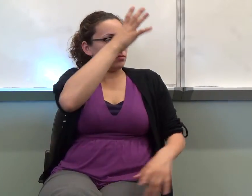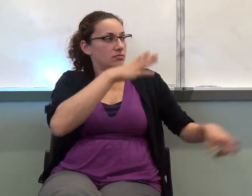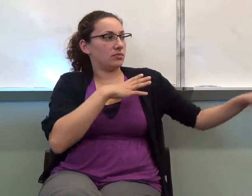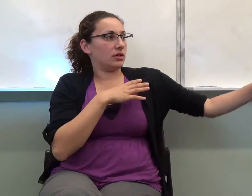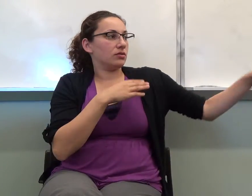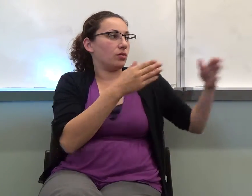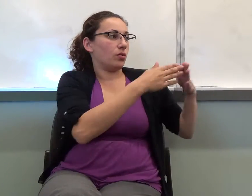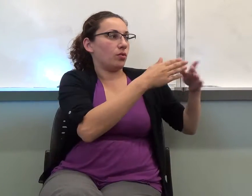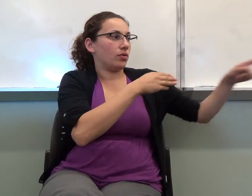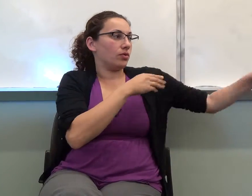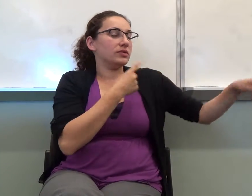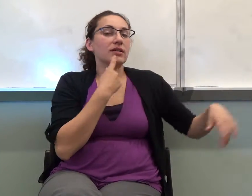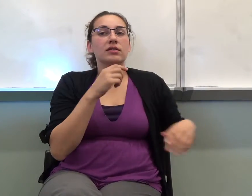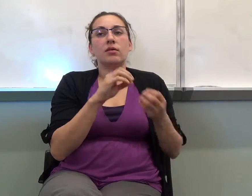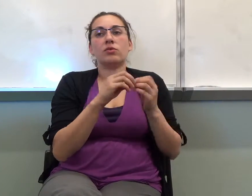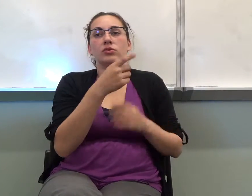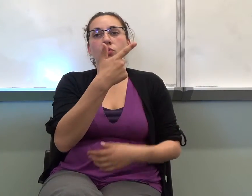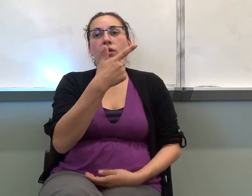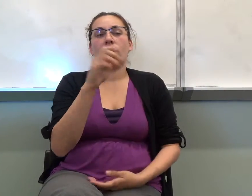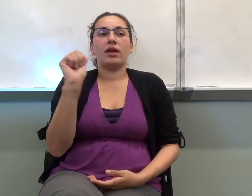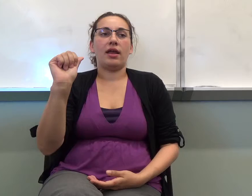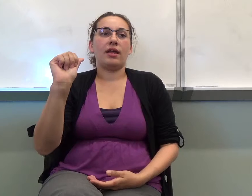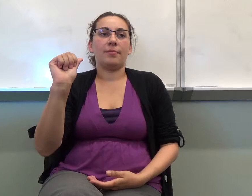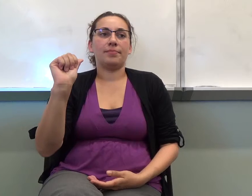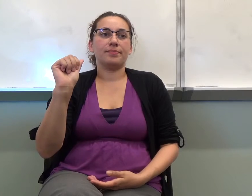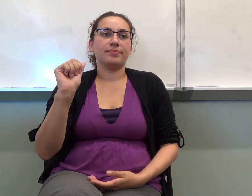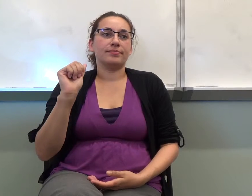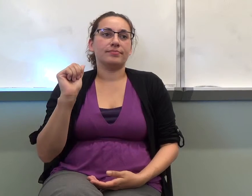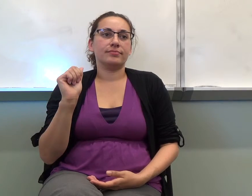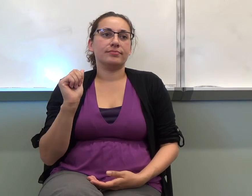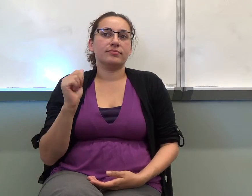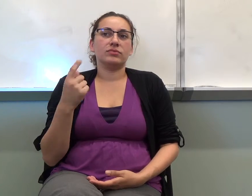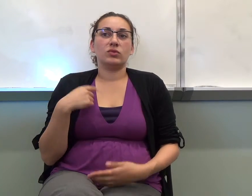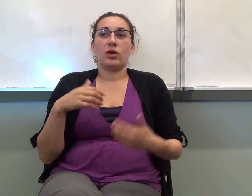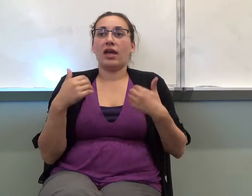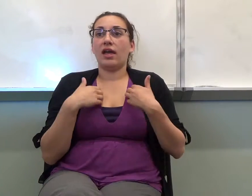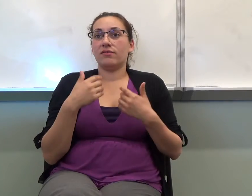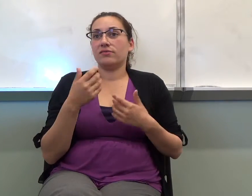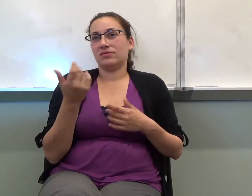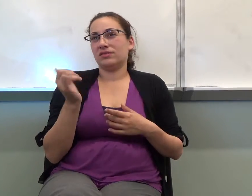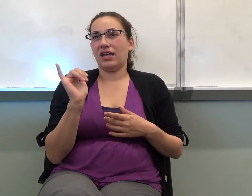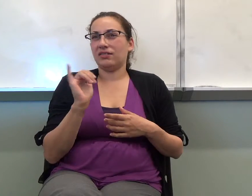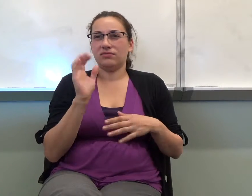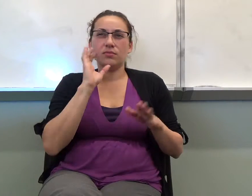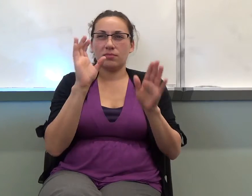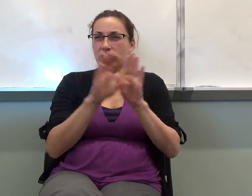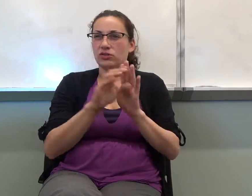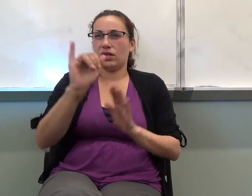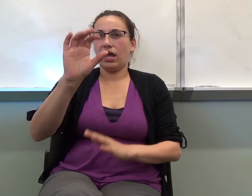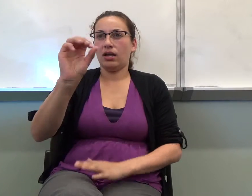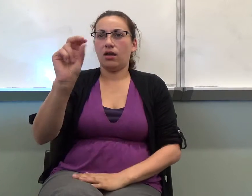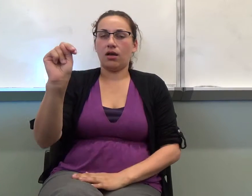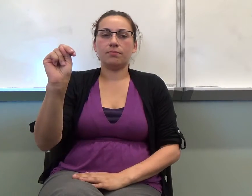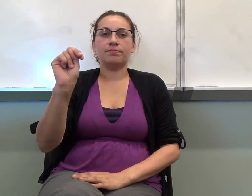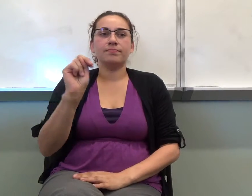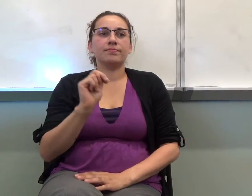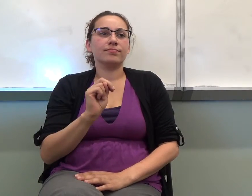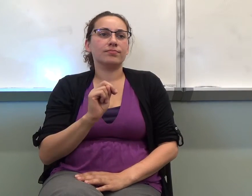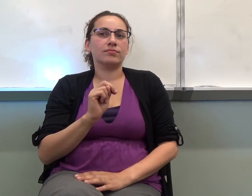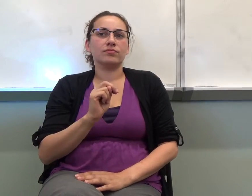21A. Okay, we've got, this is the little icons kind of stuff. This has to do with books.